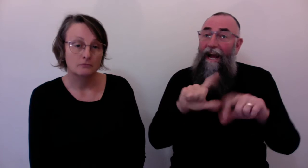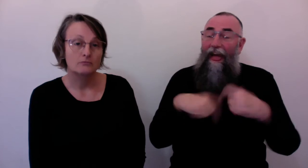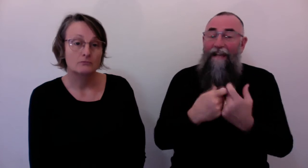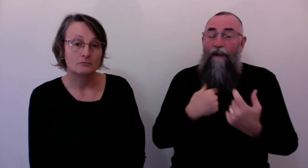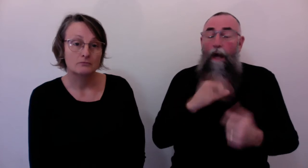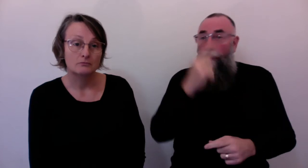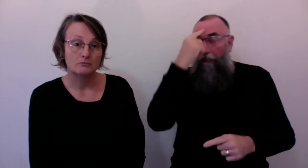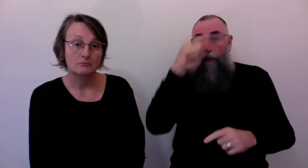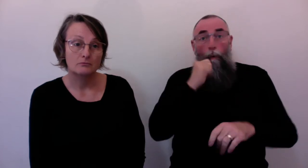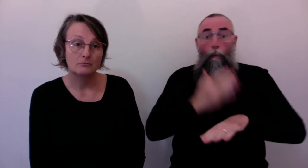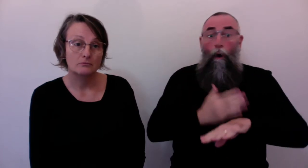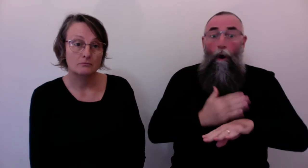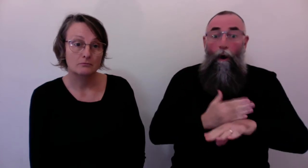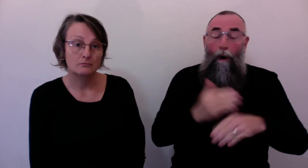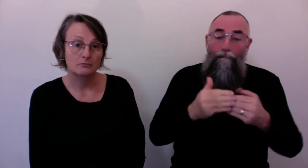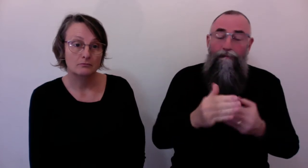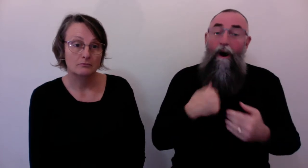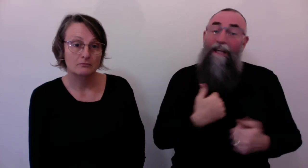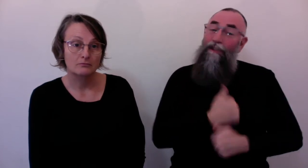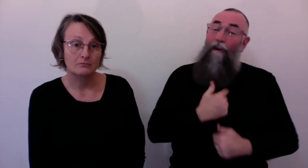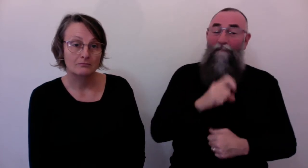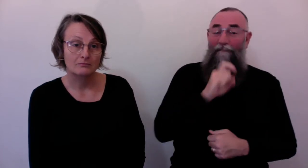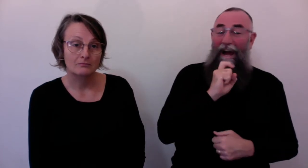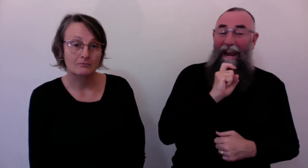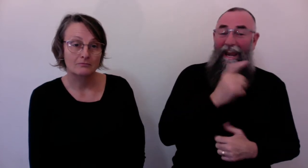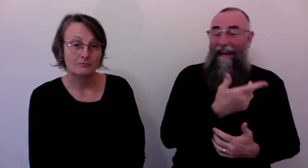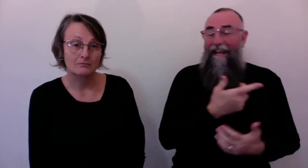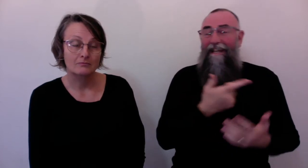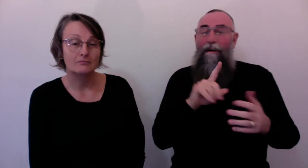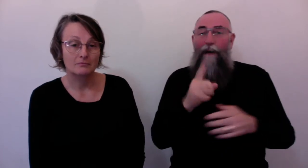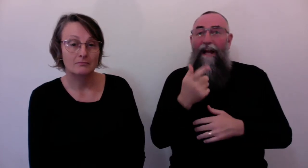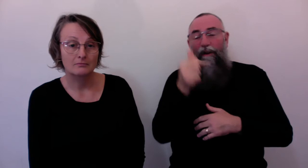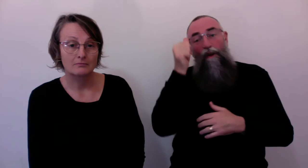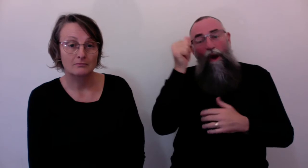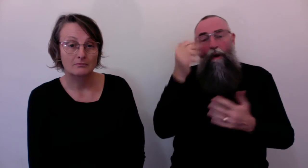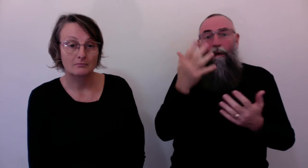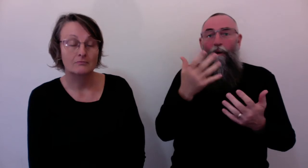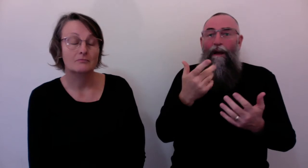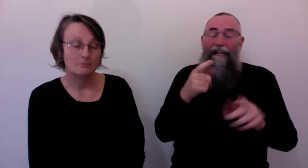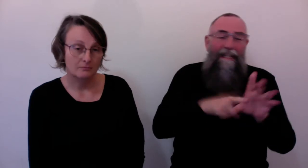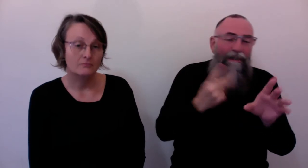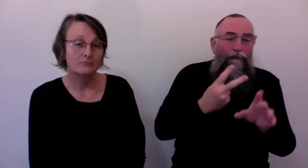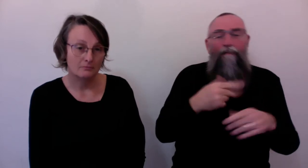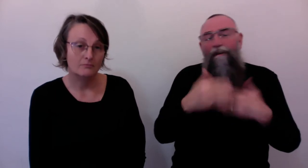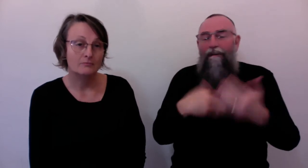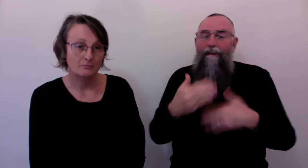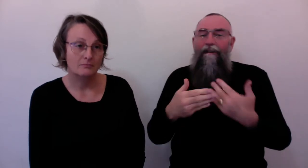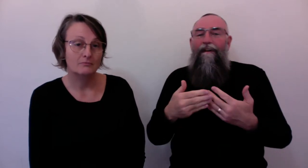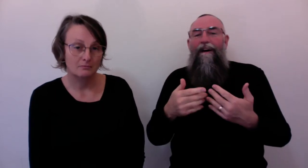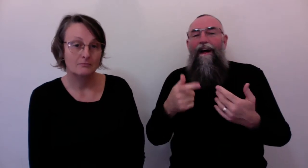then, yeah. So once it got to year 12, that's when, you know, how they pressure you at your career. And then that's when Career counselors.